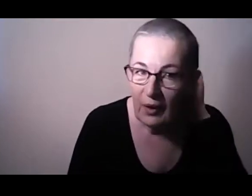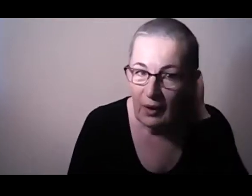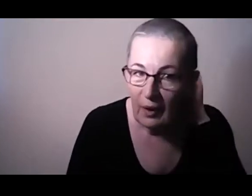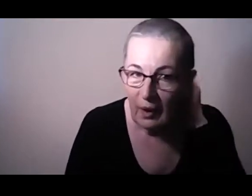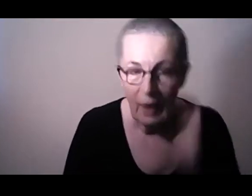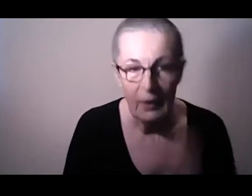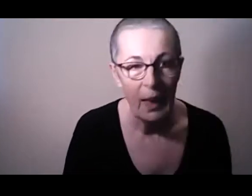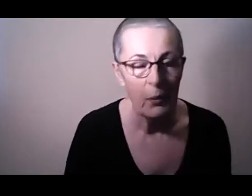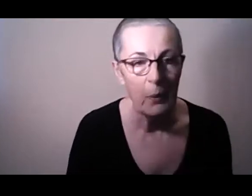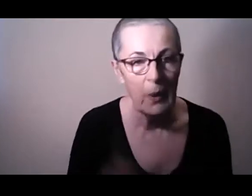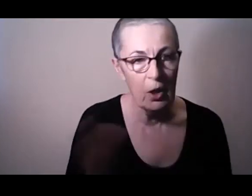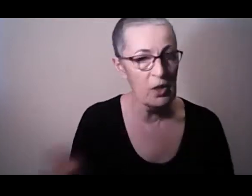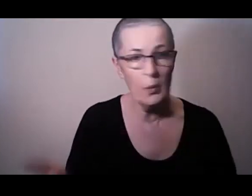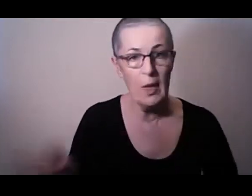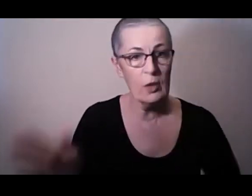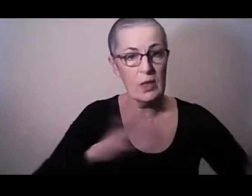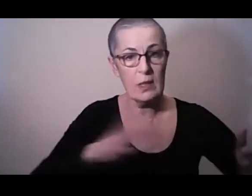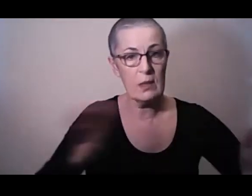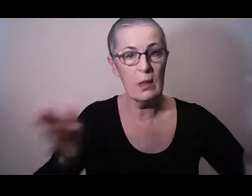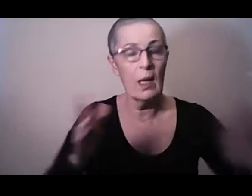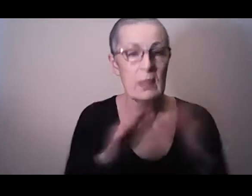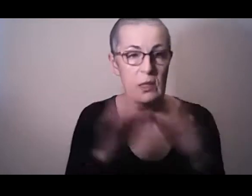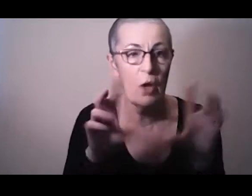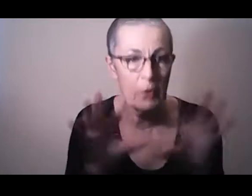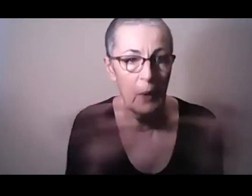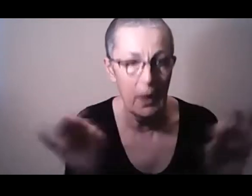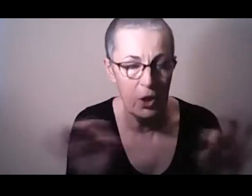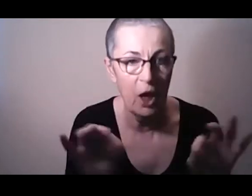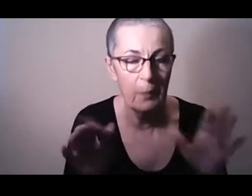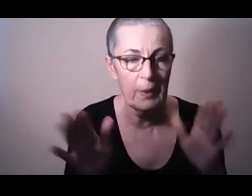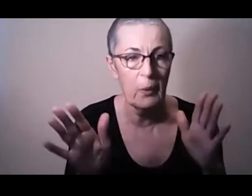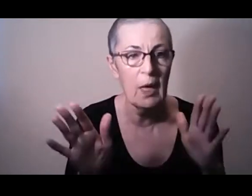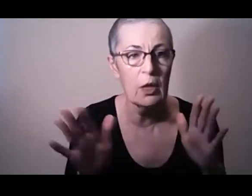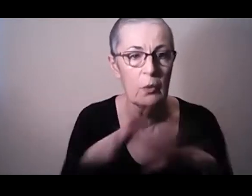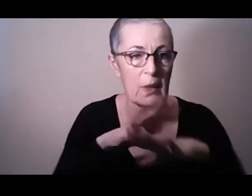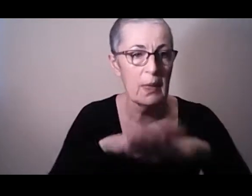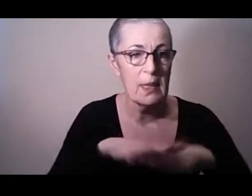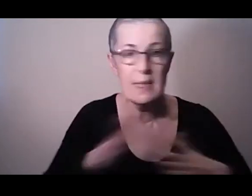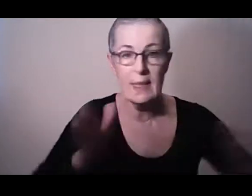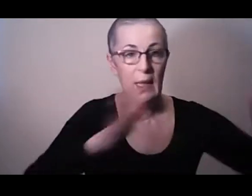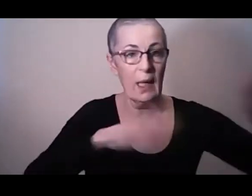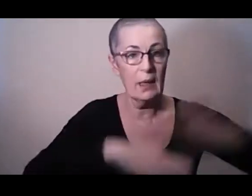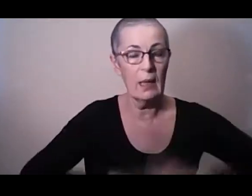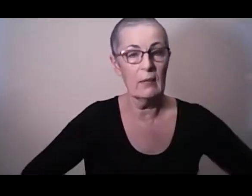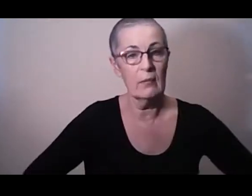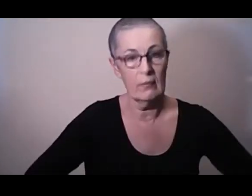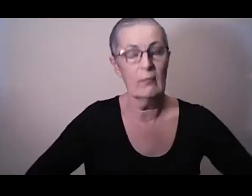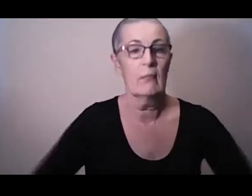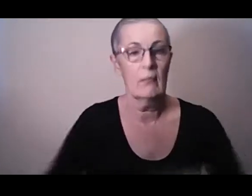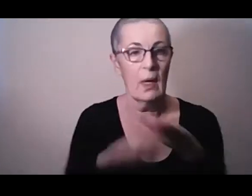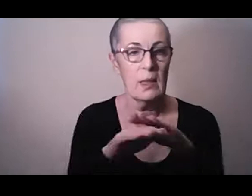Zoom. okay. We got to where you just, it stopped quite sharply where you were sitting and